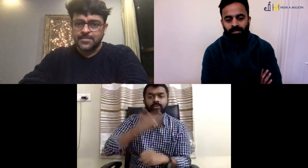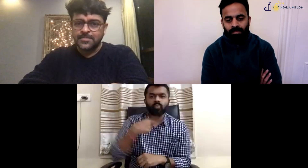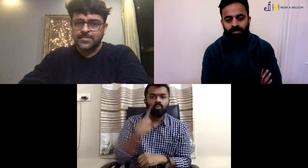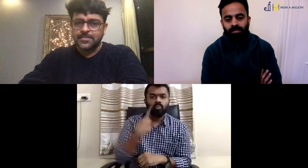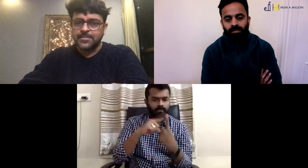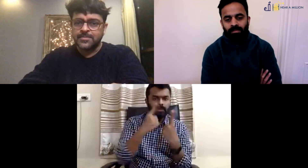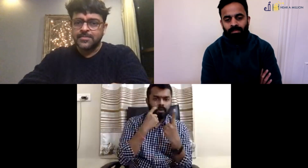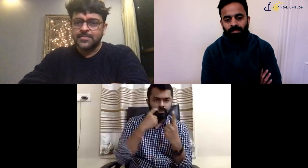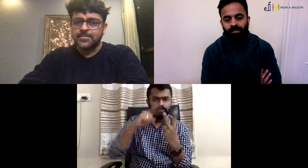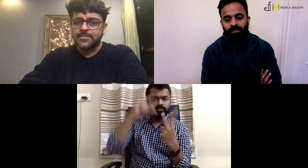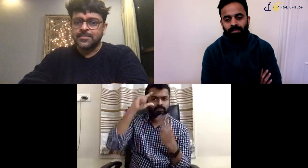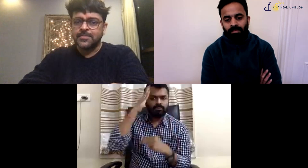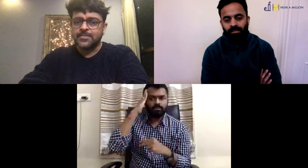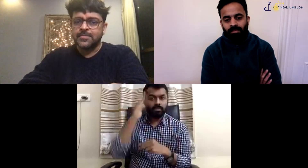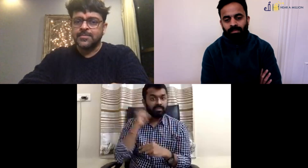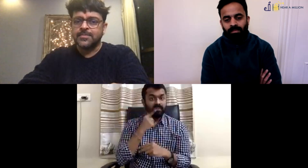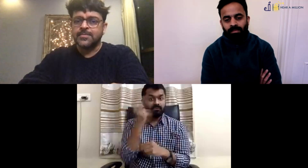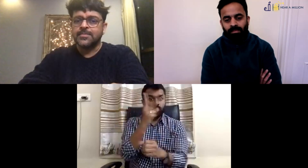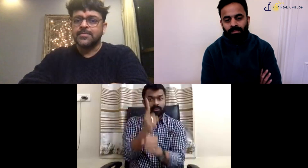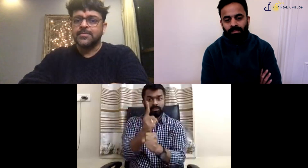1 year. So